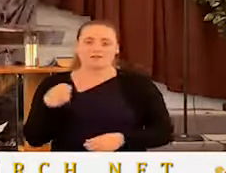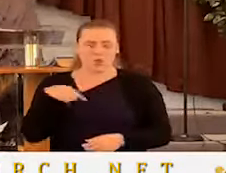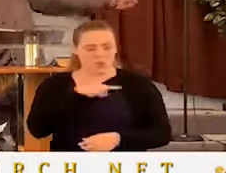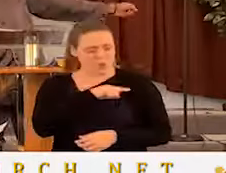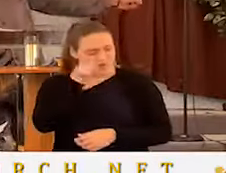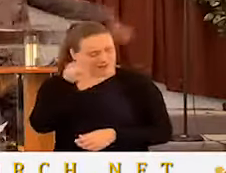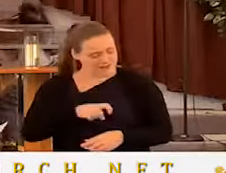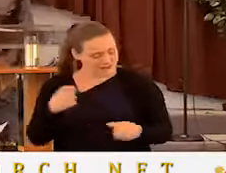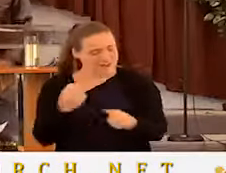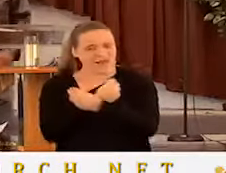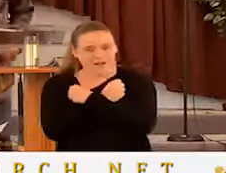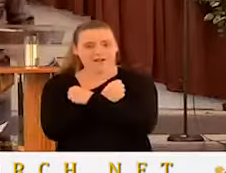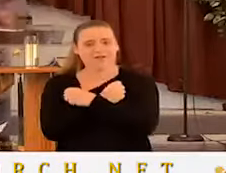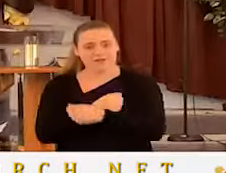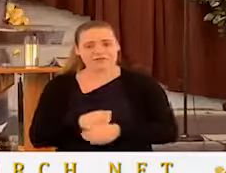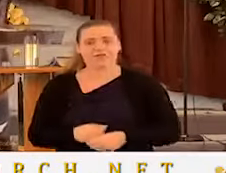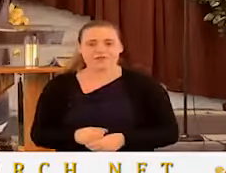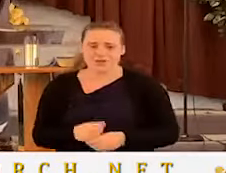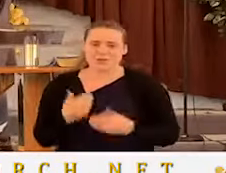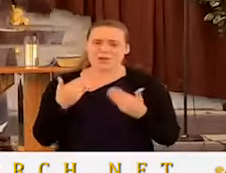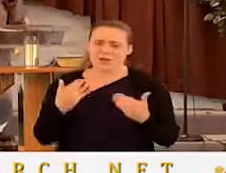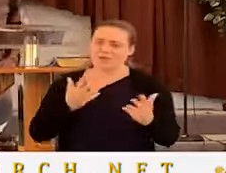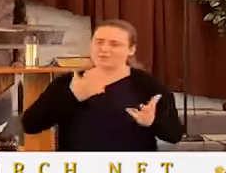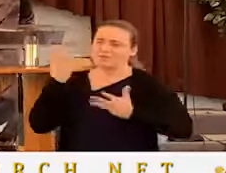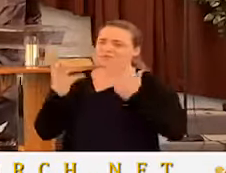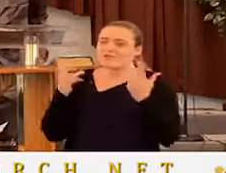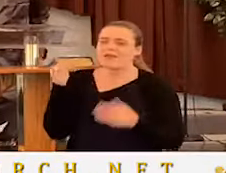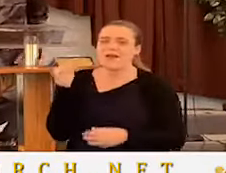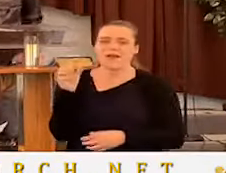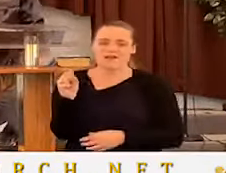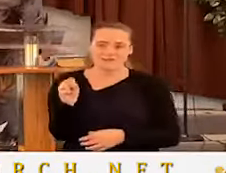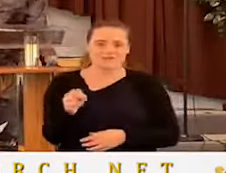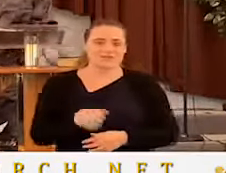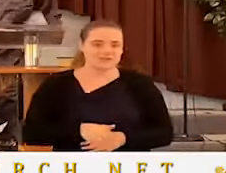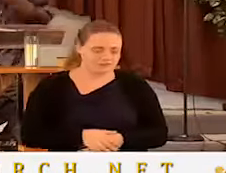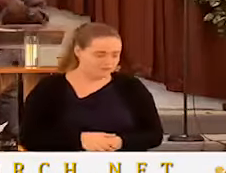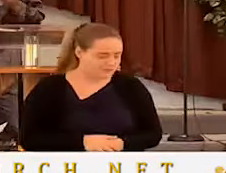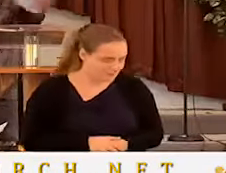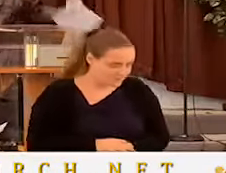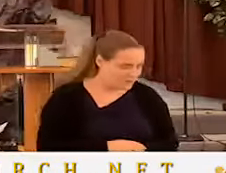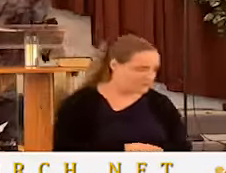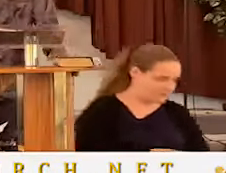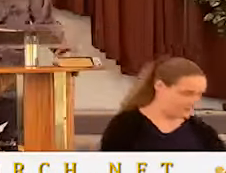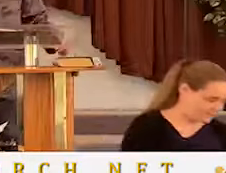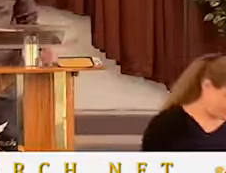We need love. Shiny ash. Yes.